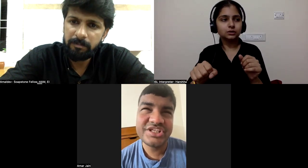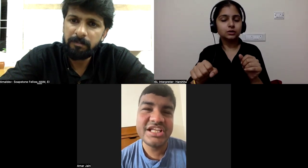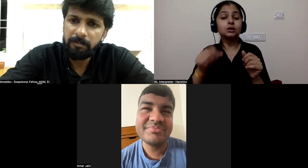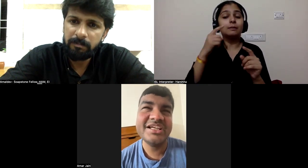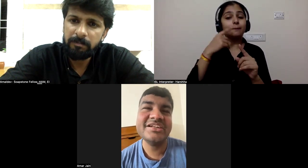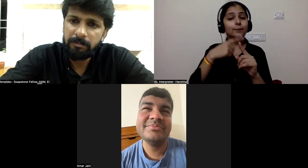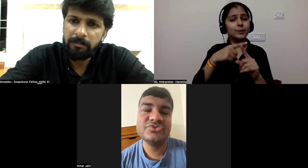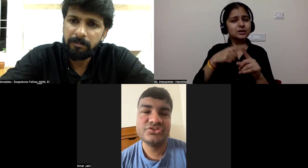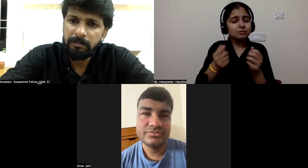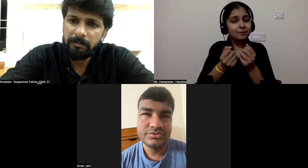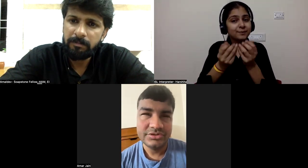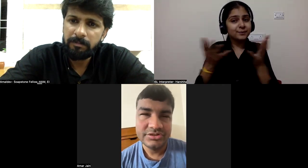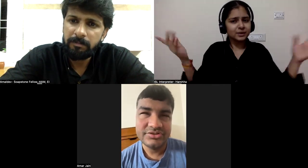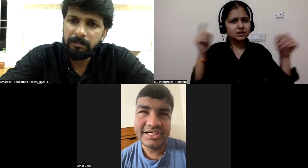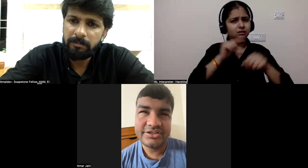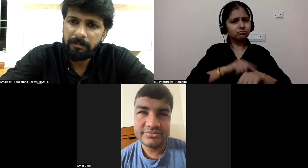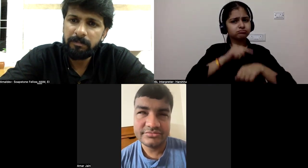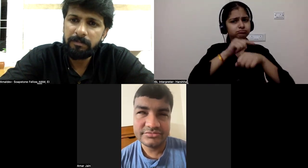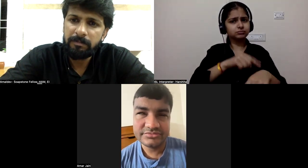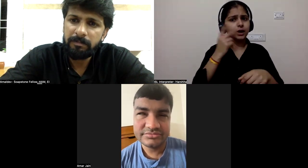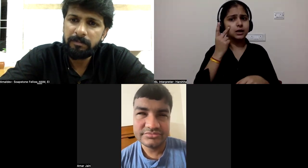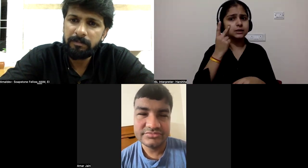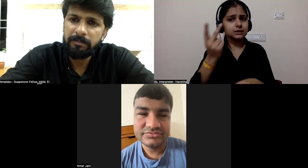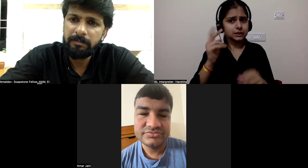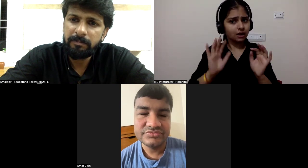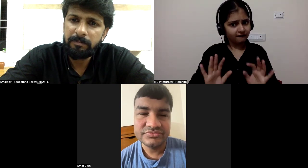also seen many times that